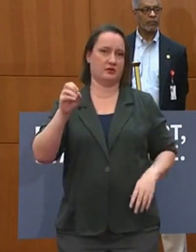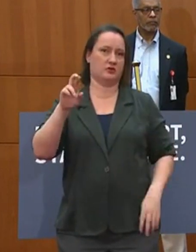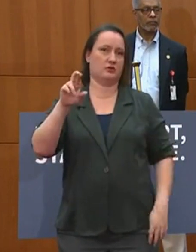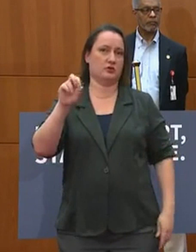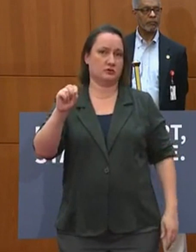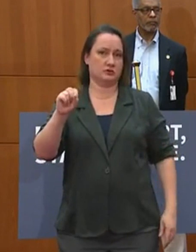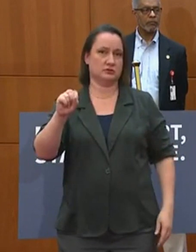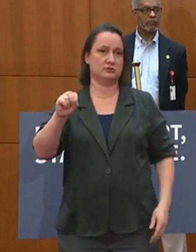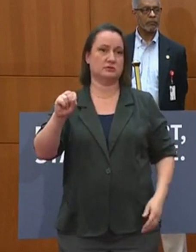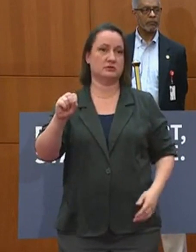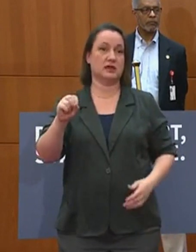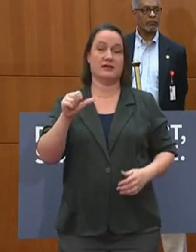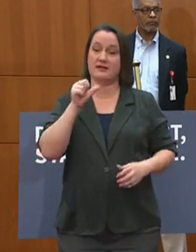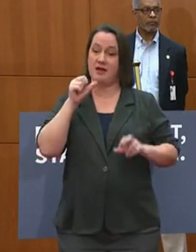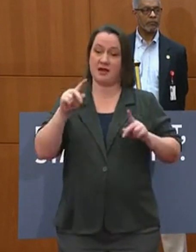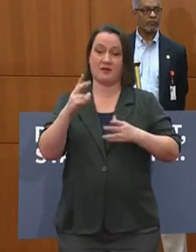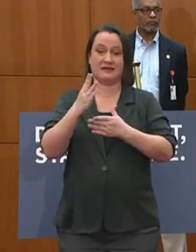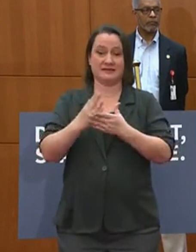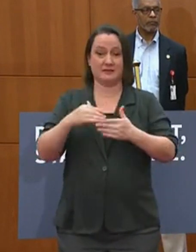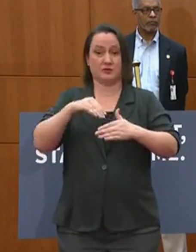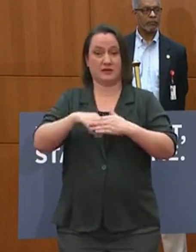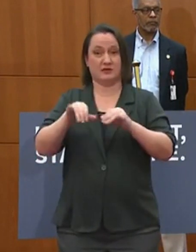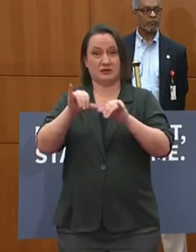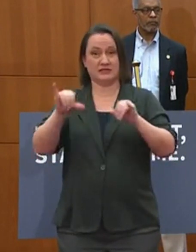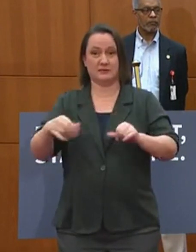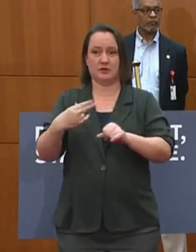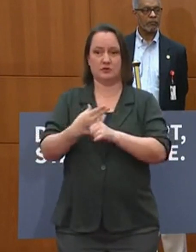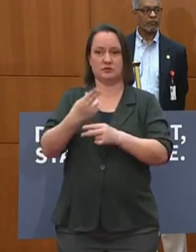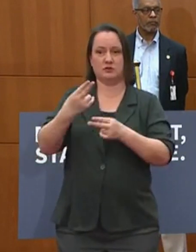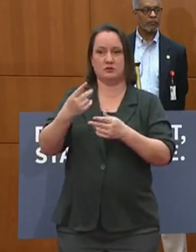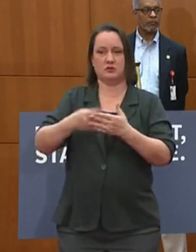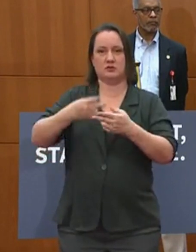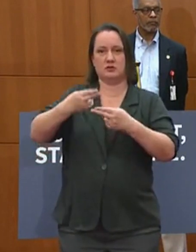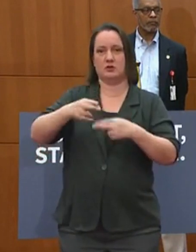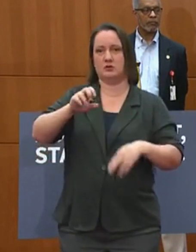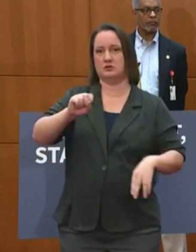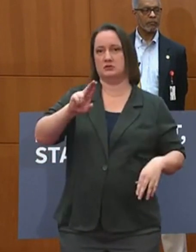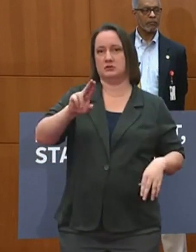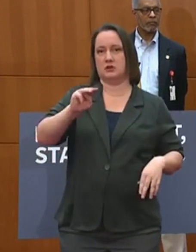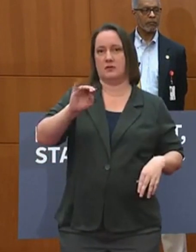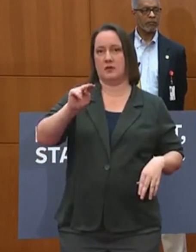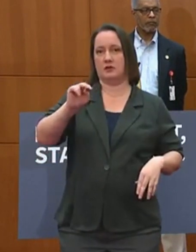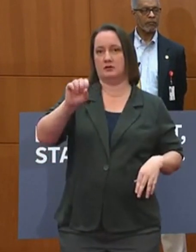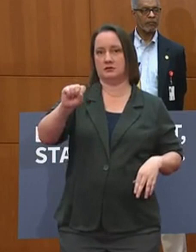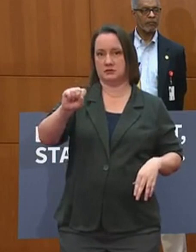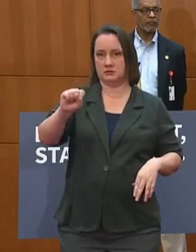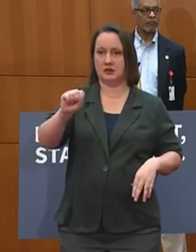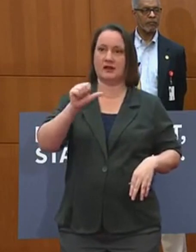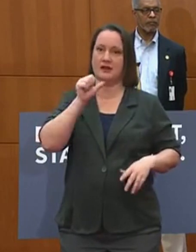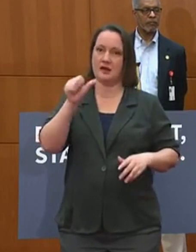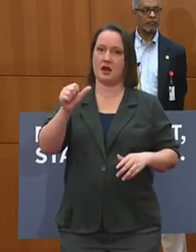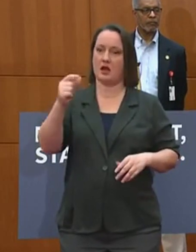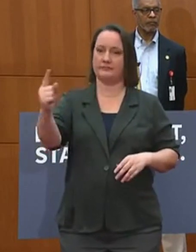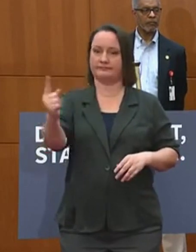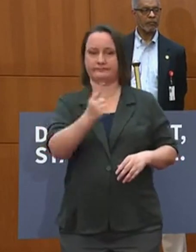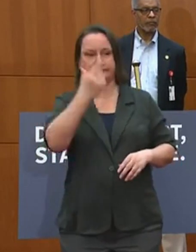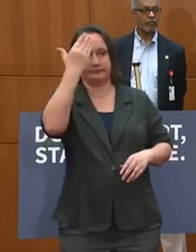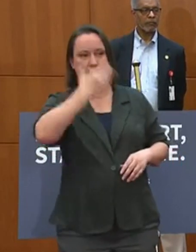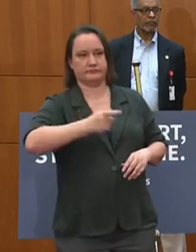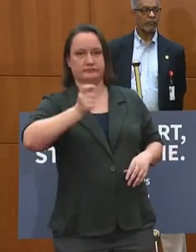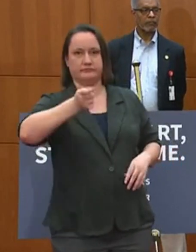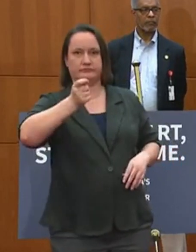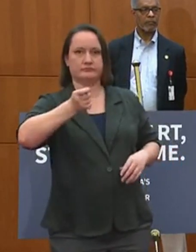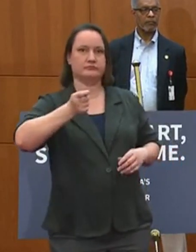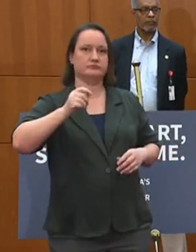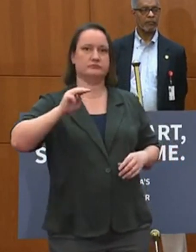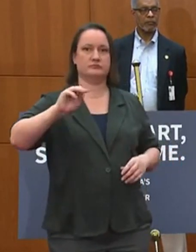allowing some of them even to come into the system by use of what's called a summons by law enforcement, not even introducing them before a magistrate or